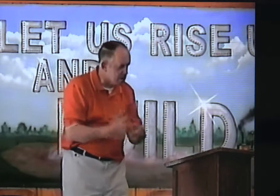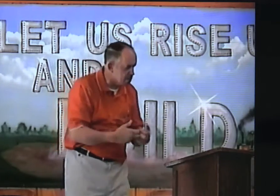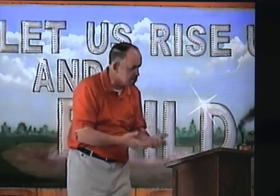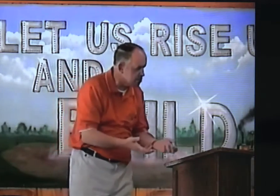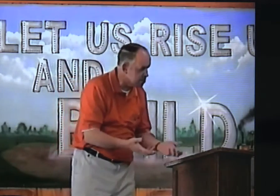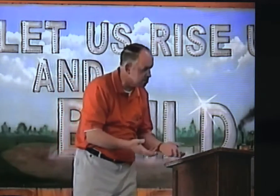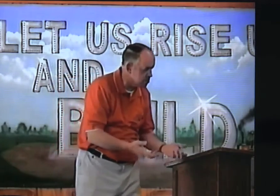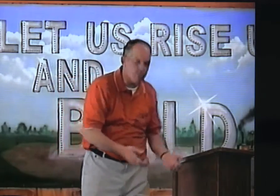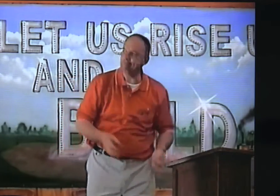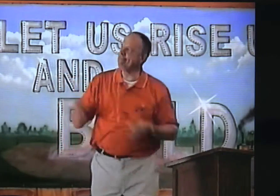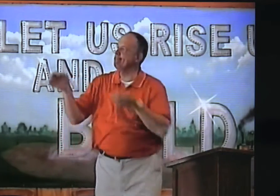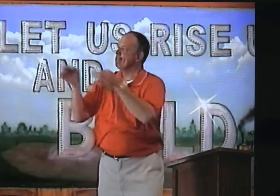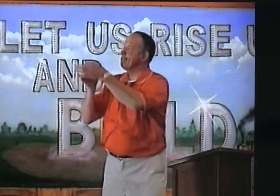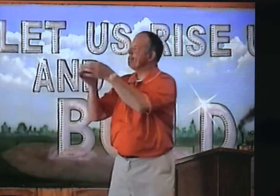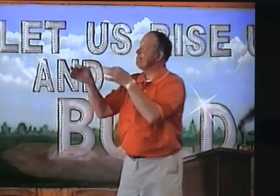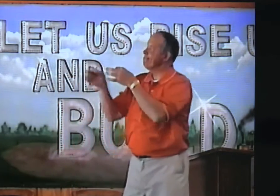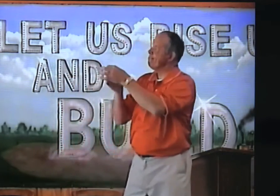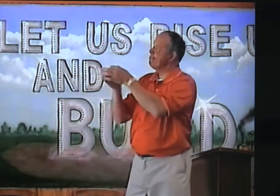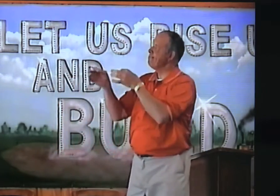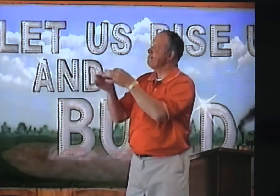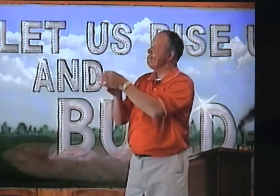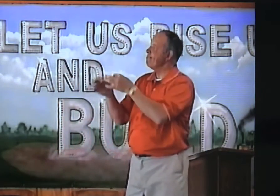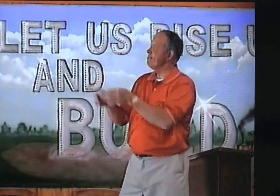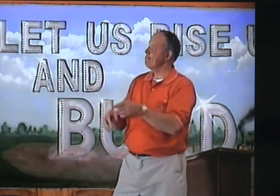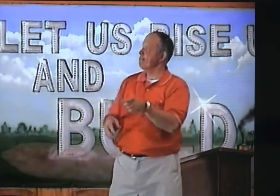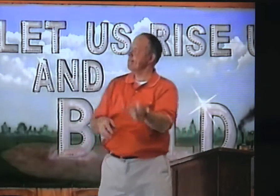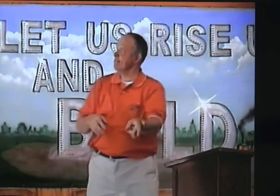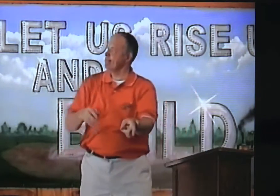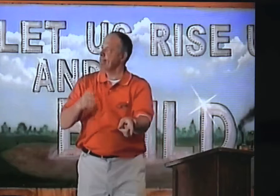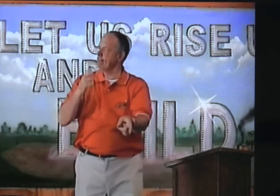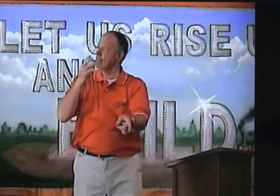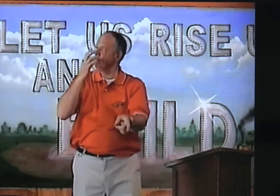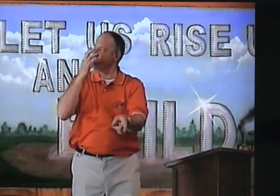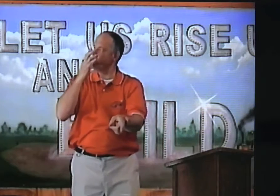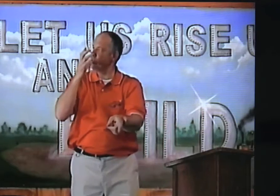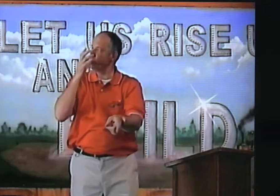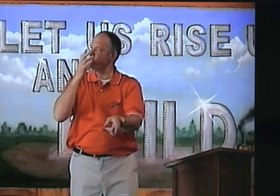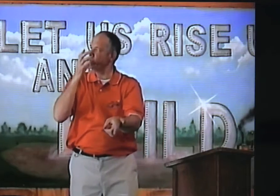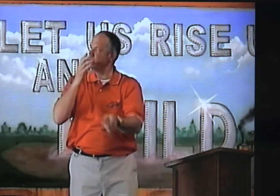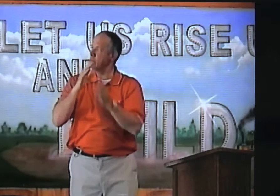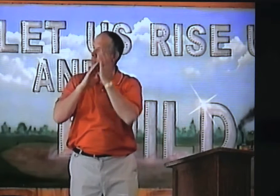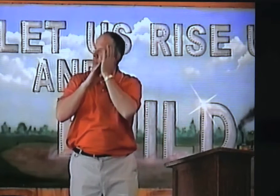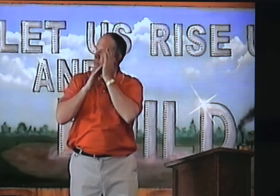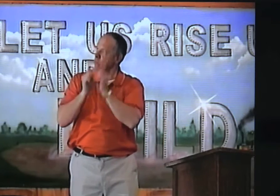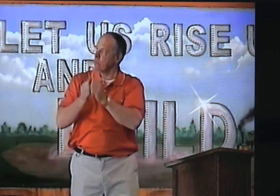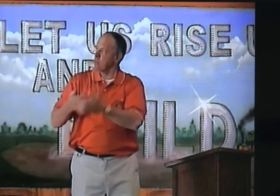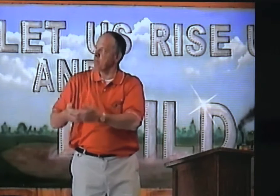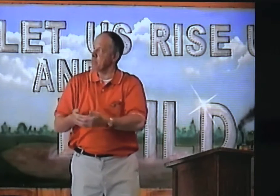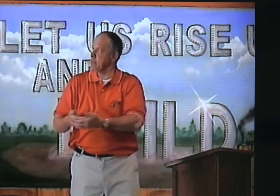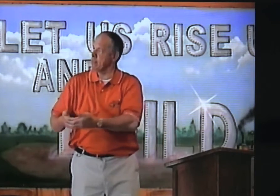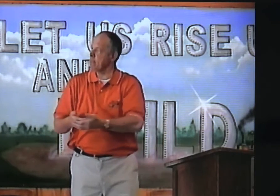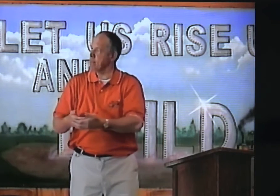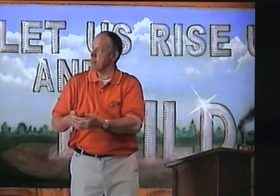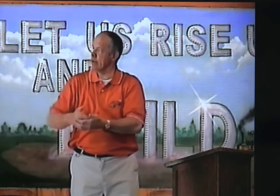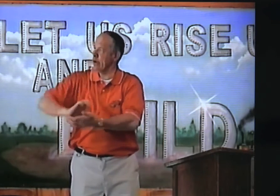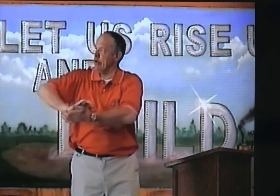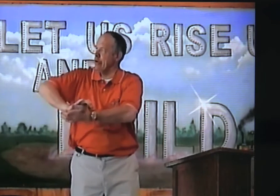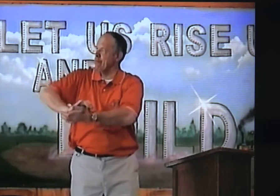What's the problem? And they explained. His mother was sleeping.